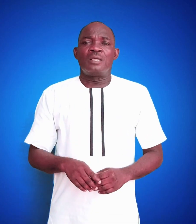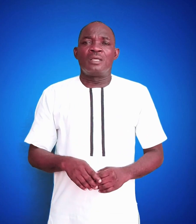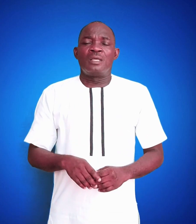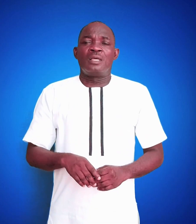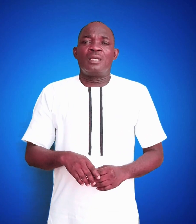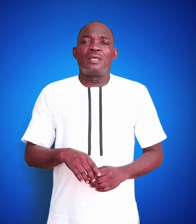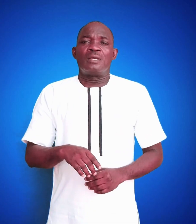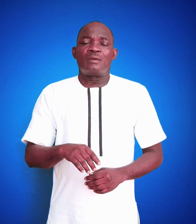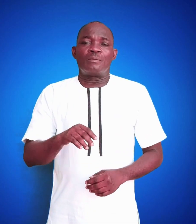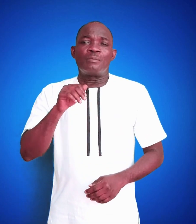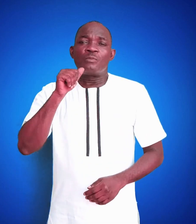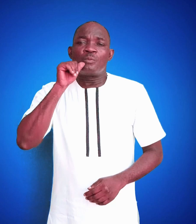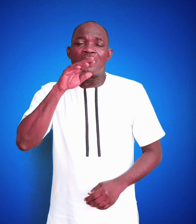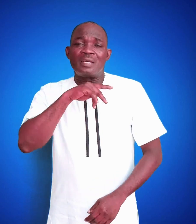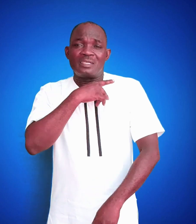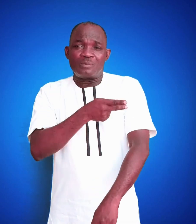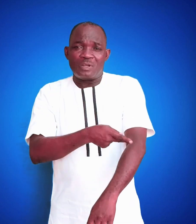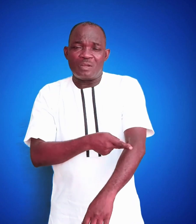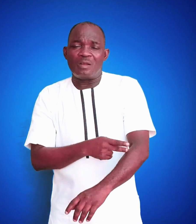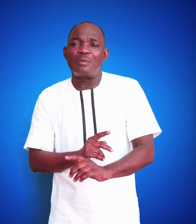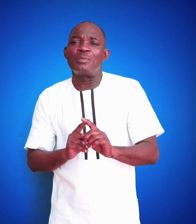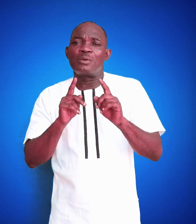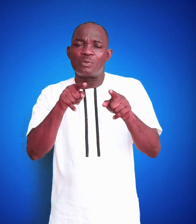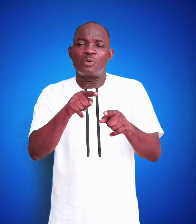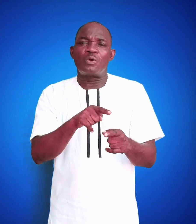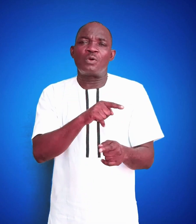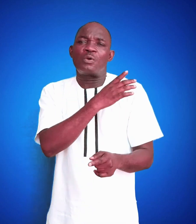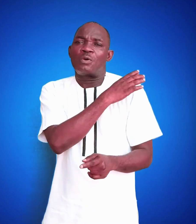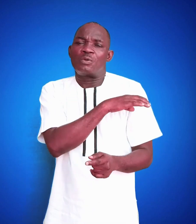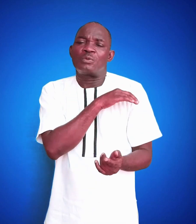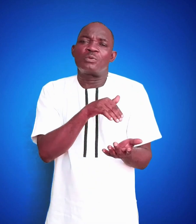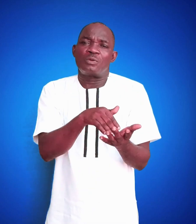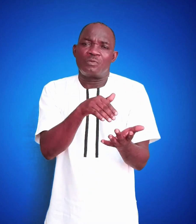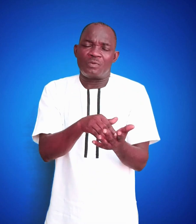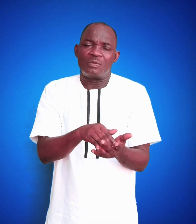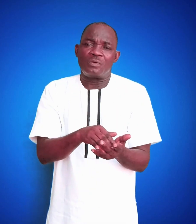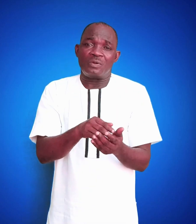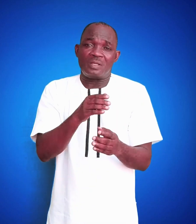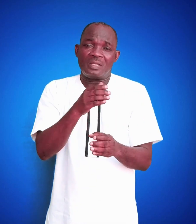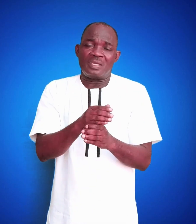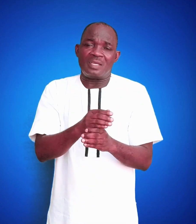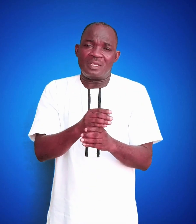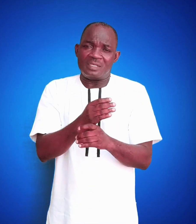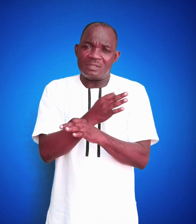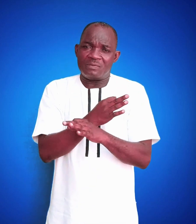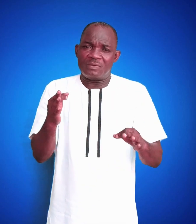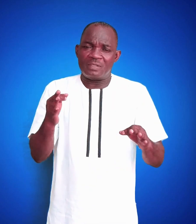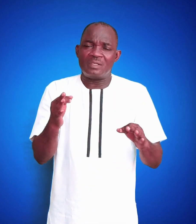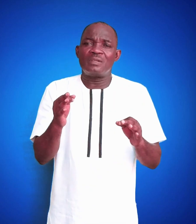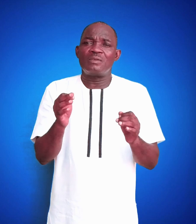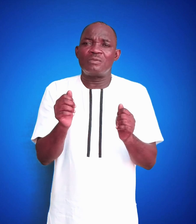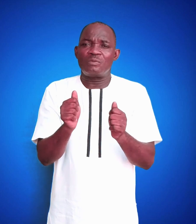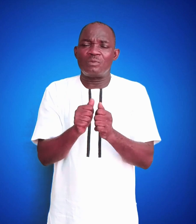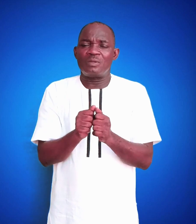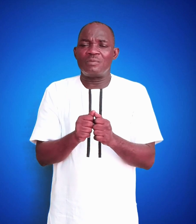Antenatal and postnatal care is free with